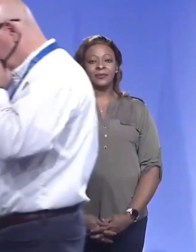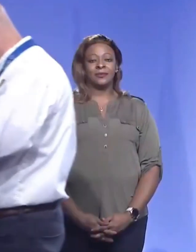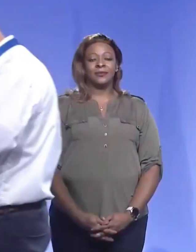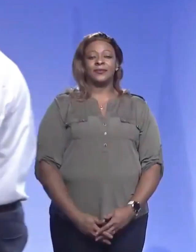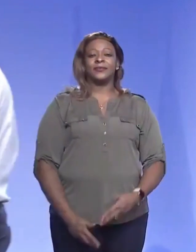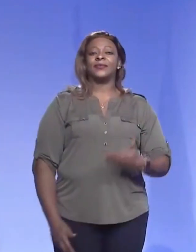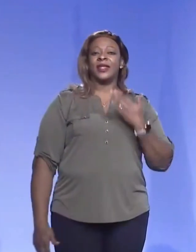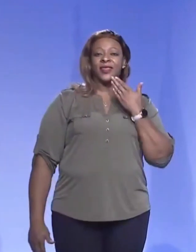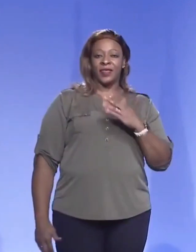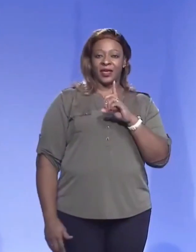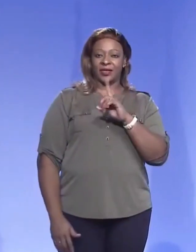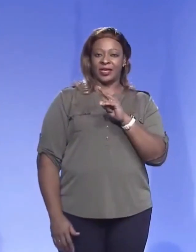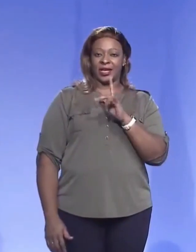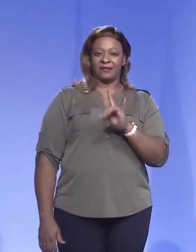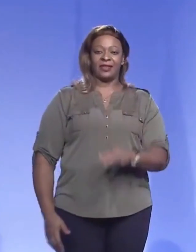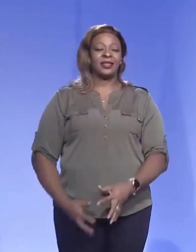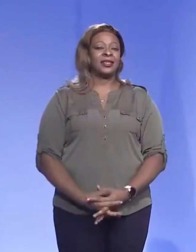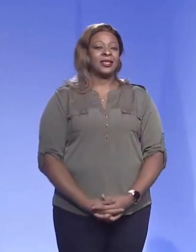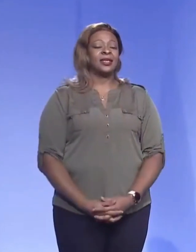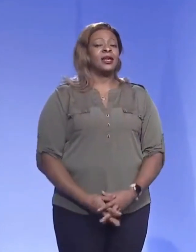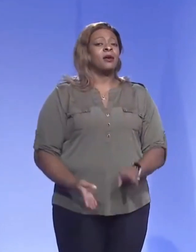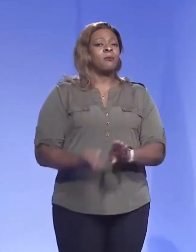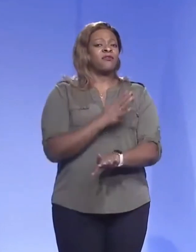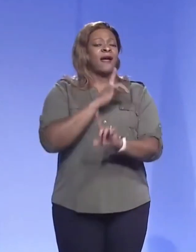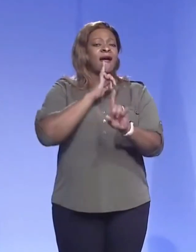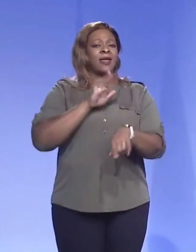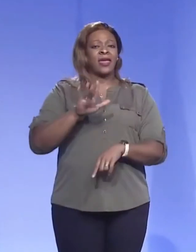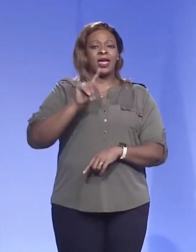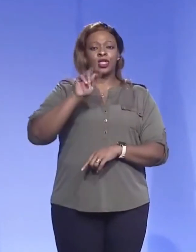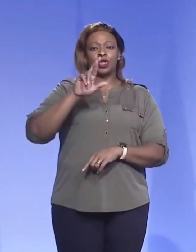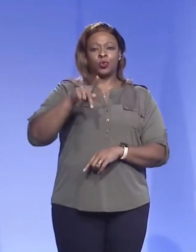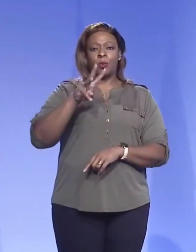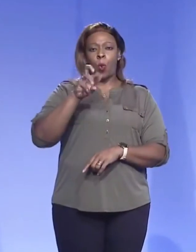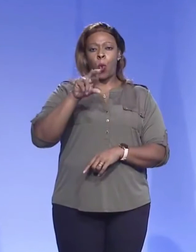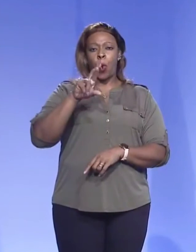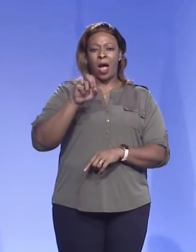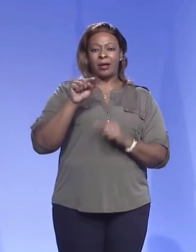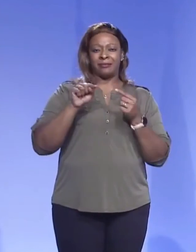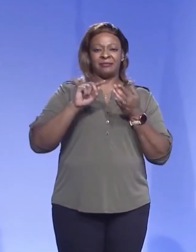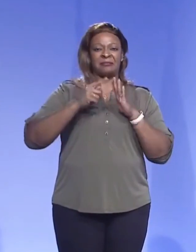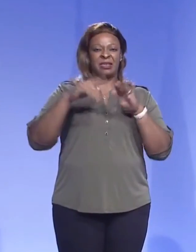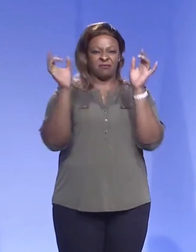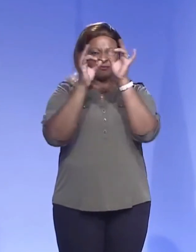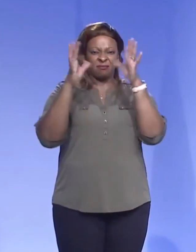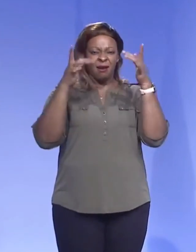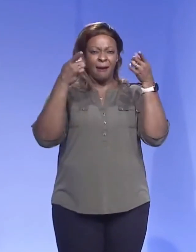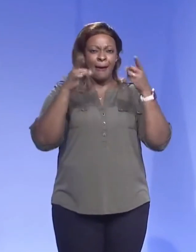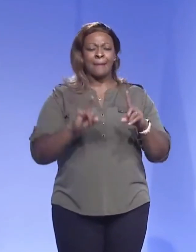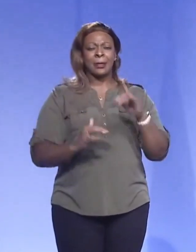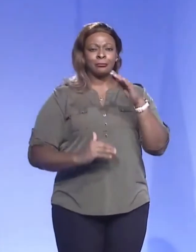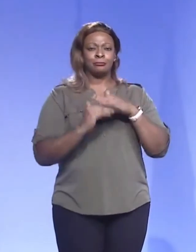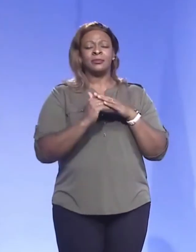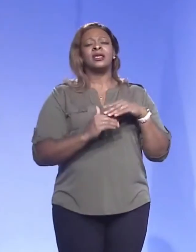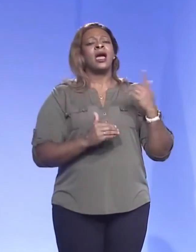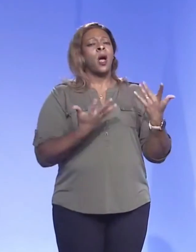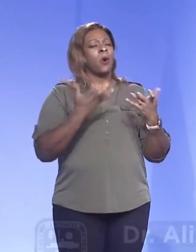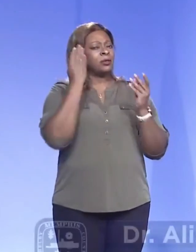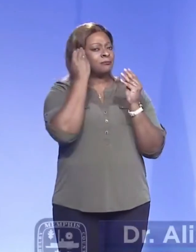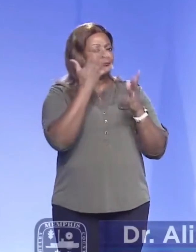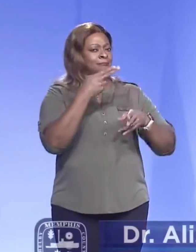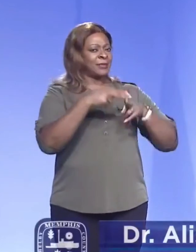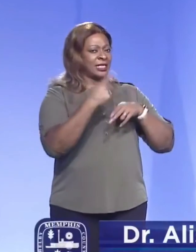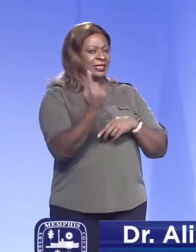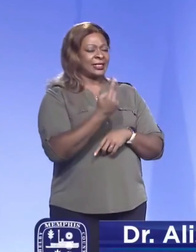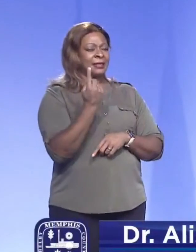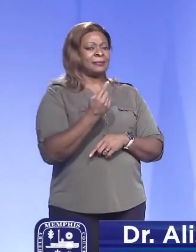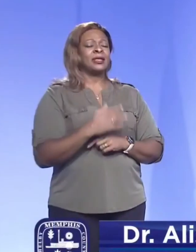Thank you, David. And before I answer your tripwires question, I also just want to note something that I've previously noted. One of